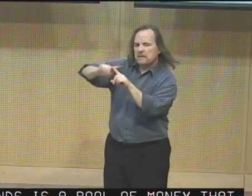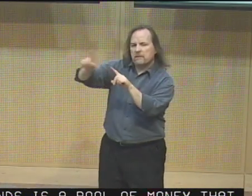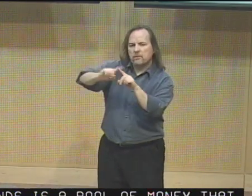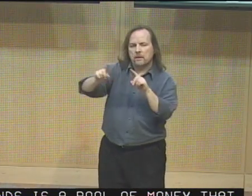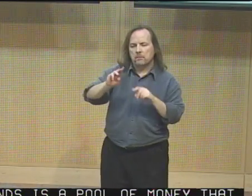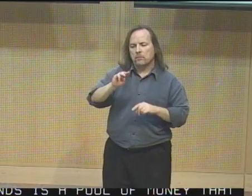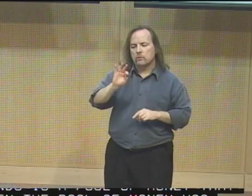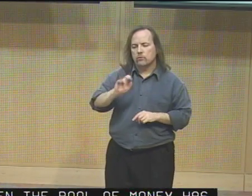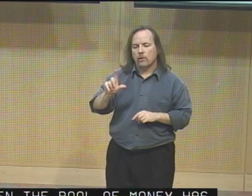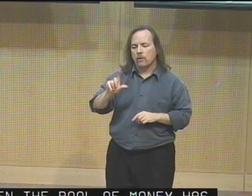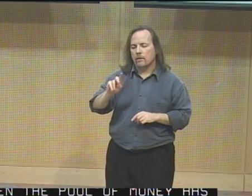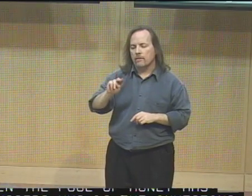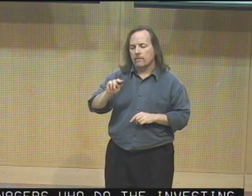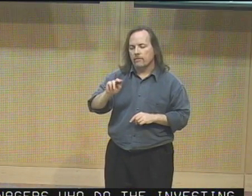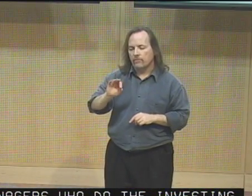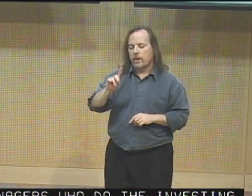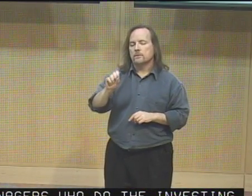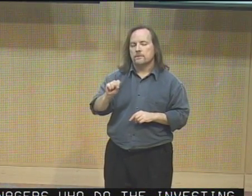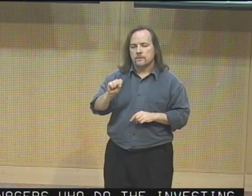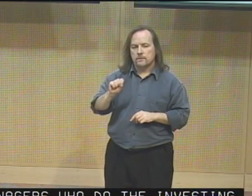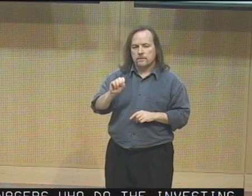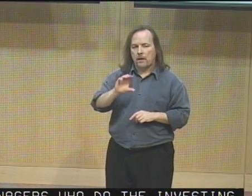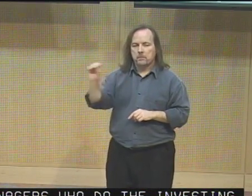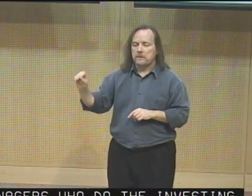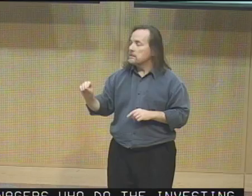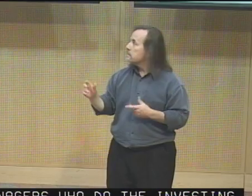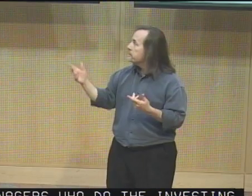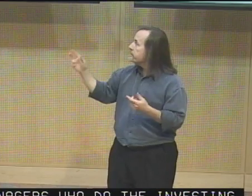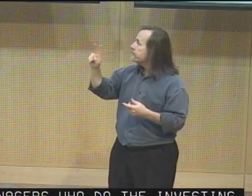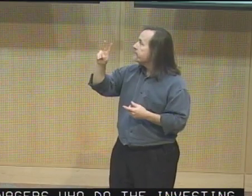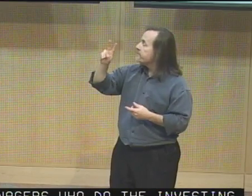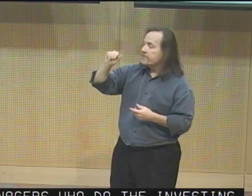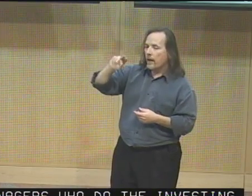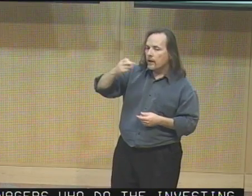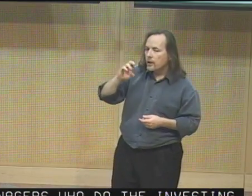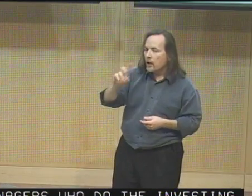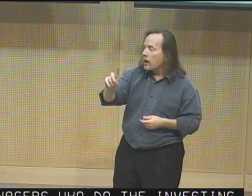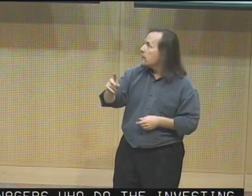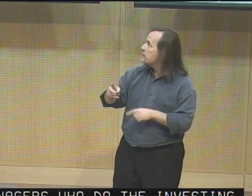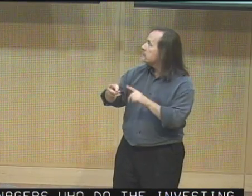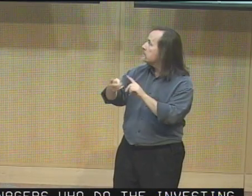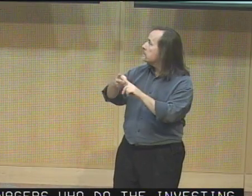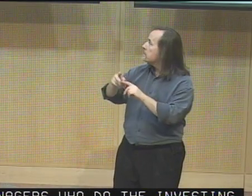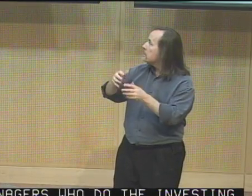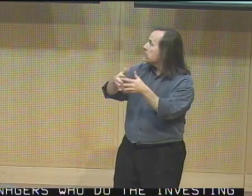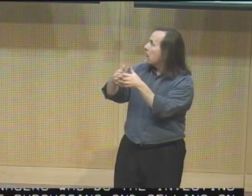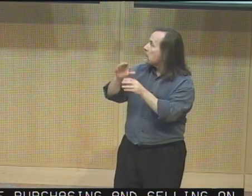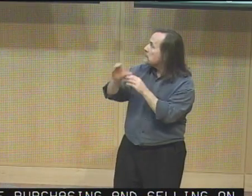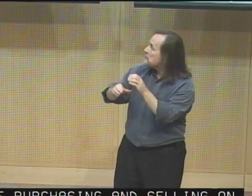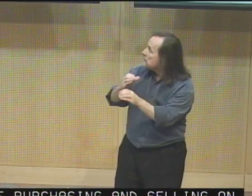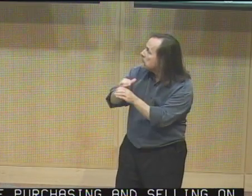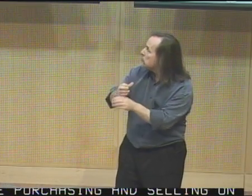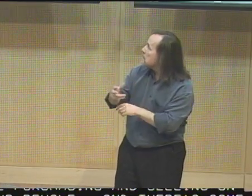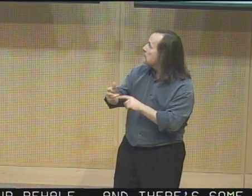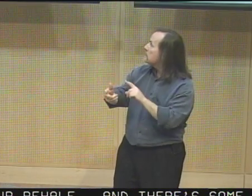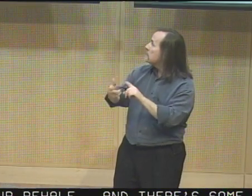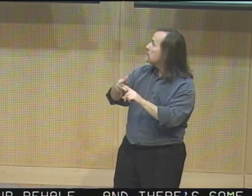examples on this slide of companies that offer mutual funds, like Vanguard, American Century,